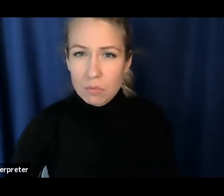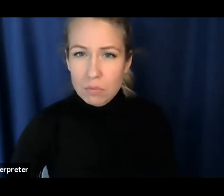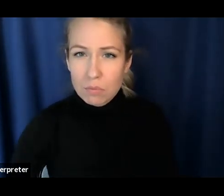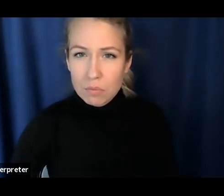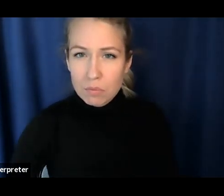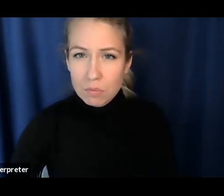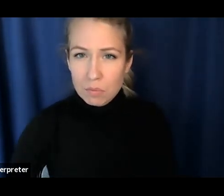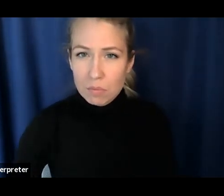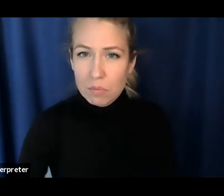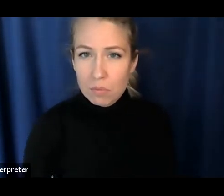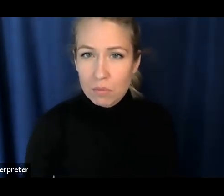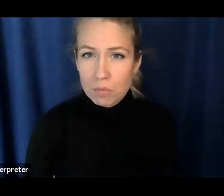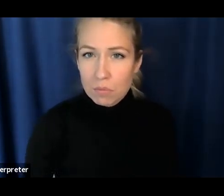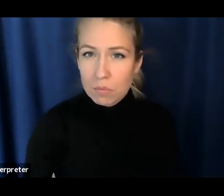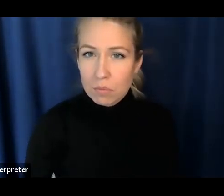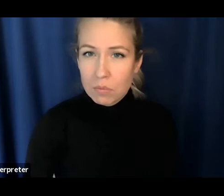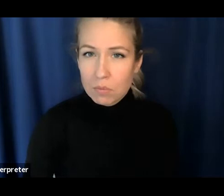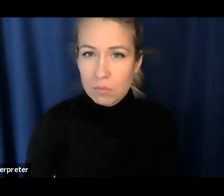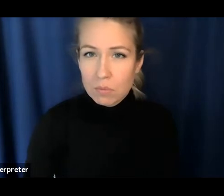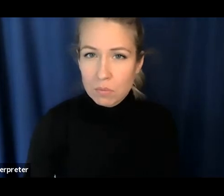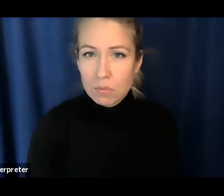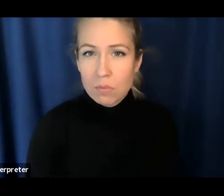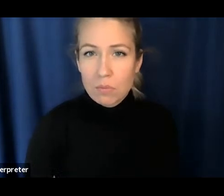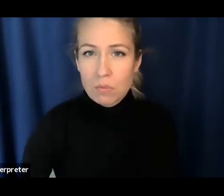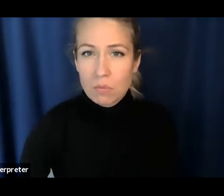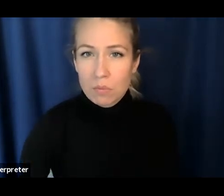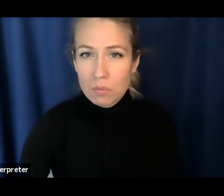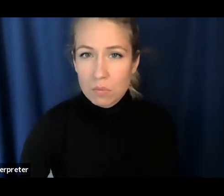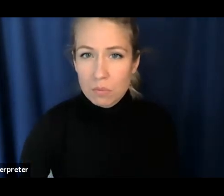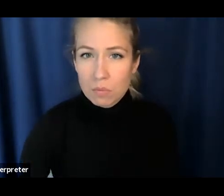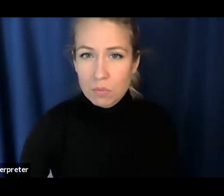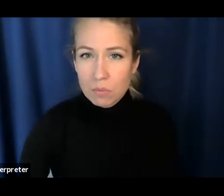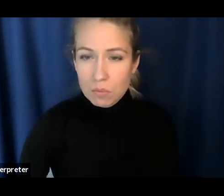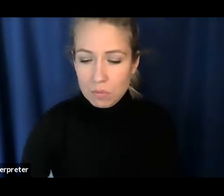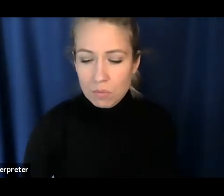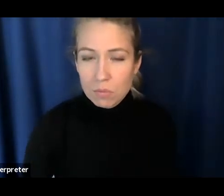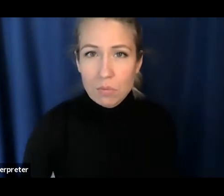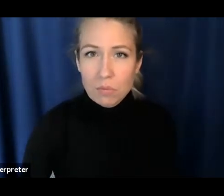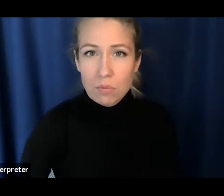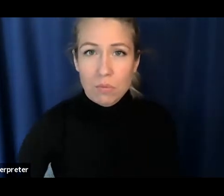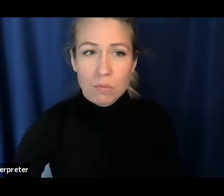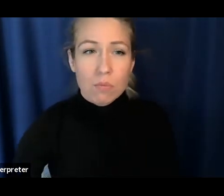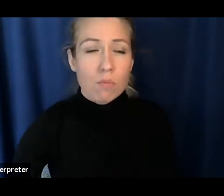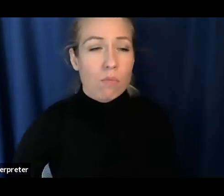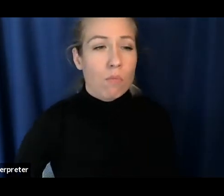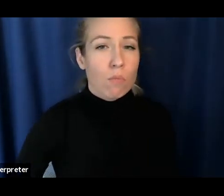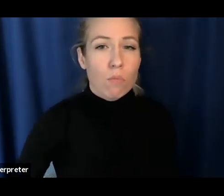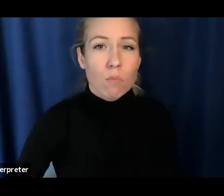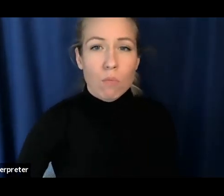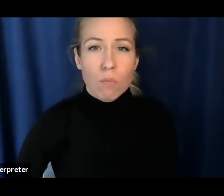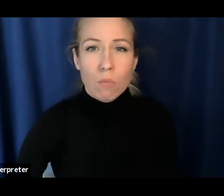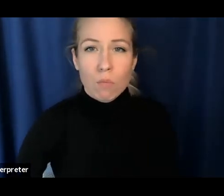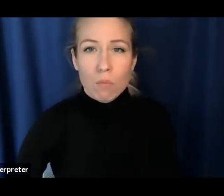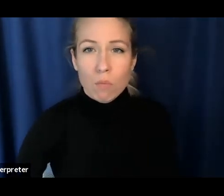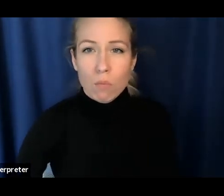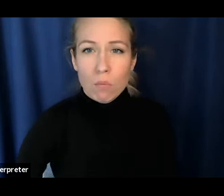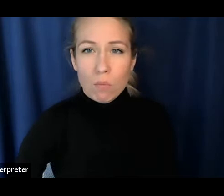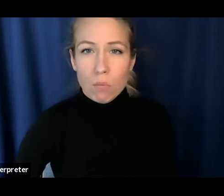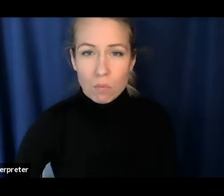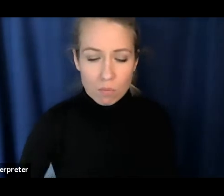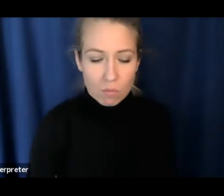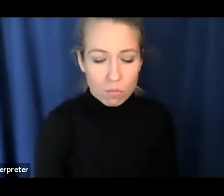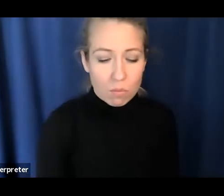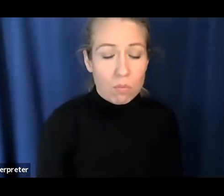very concerning place. But I think a key point that the governor made is that we have tools in our toolbox that we have not